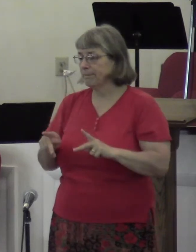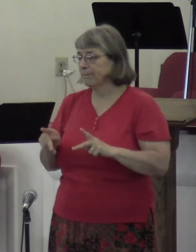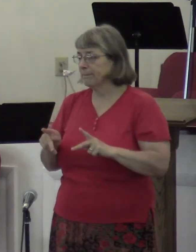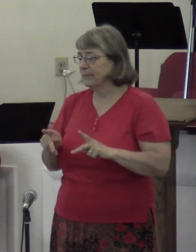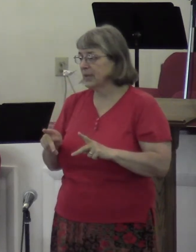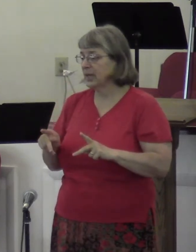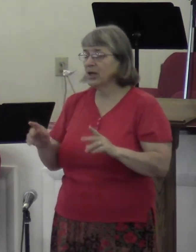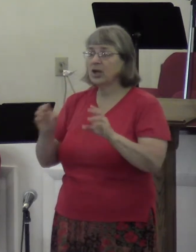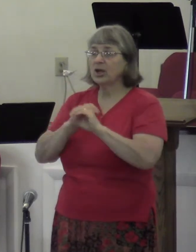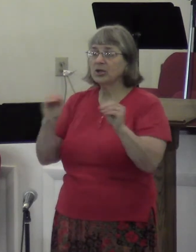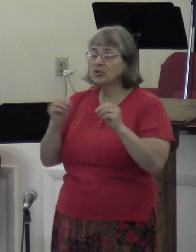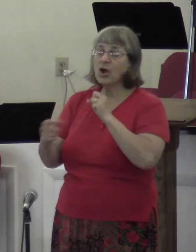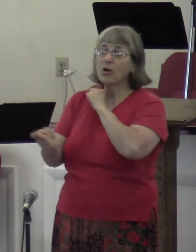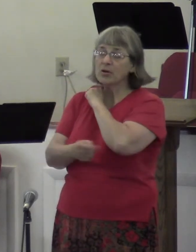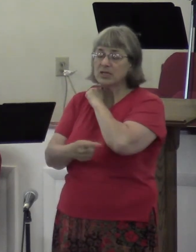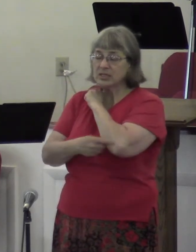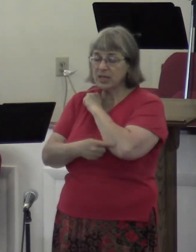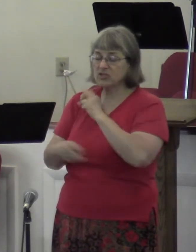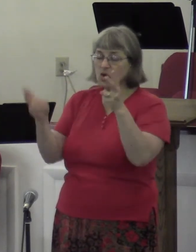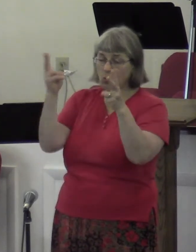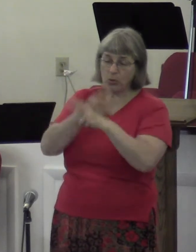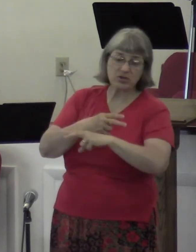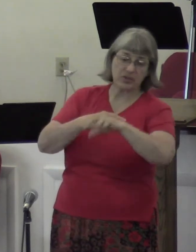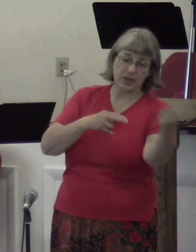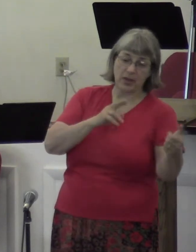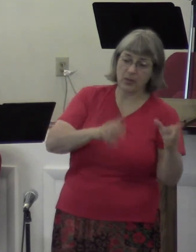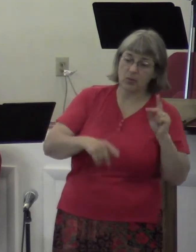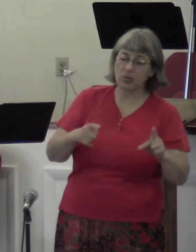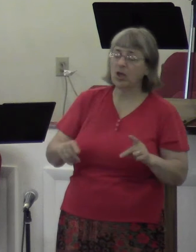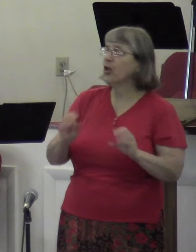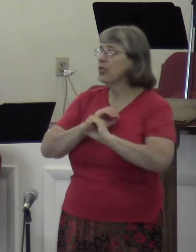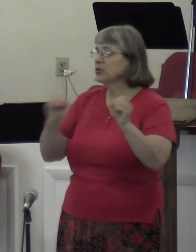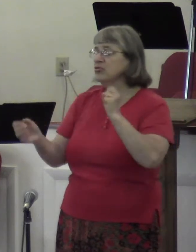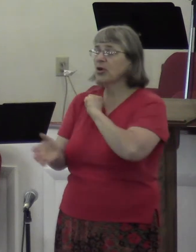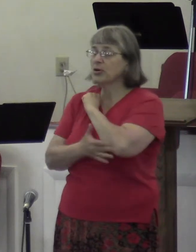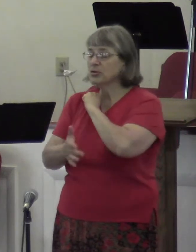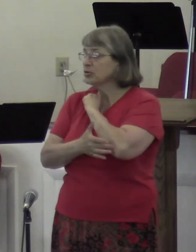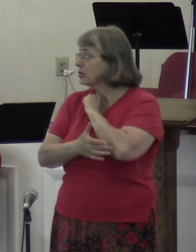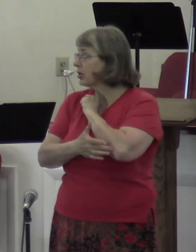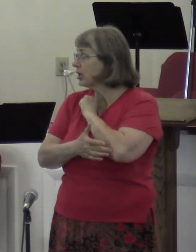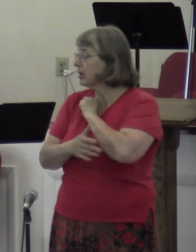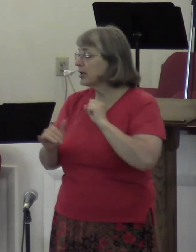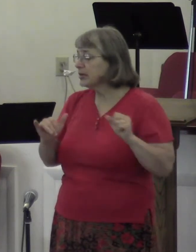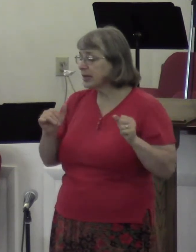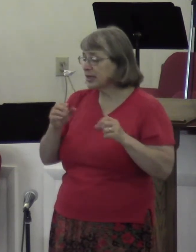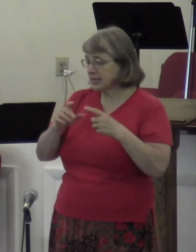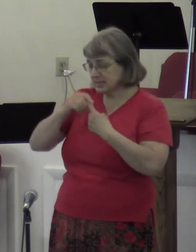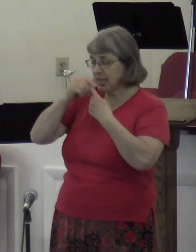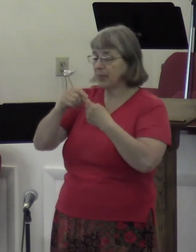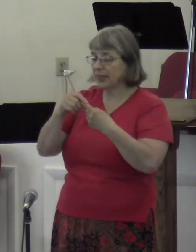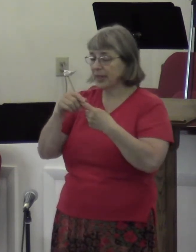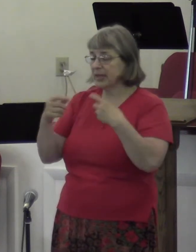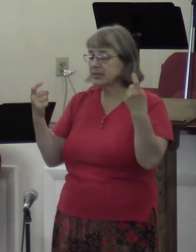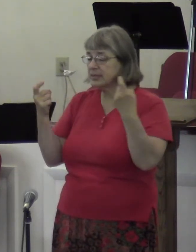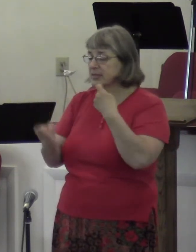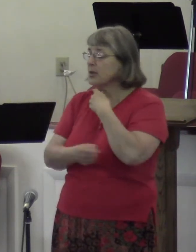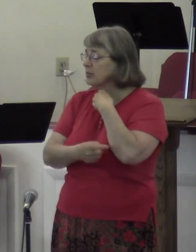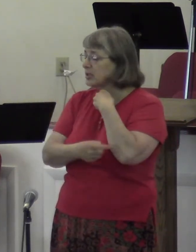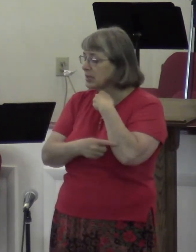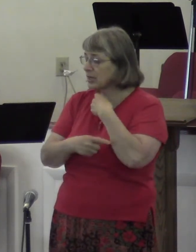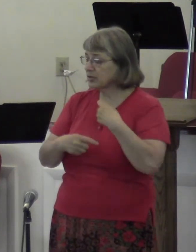That means that nobody gets temptation any worse than anybody else. There is no temptation but such as common to man. And God